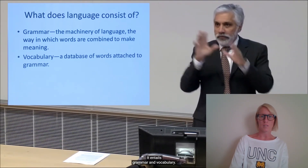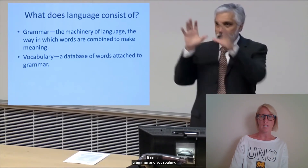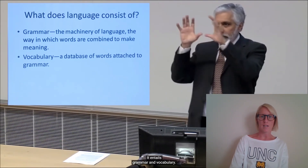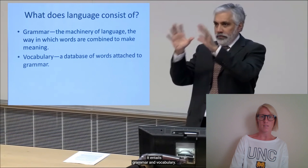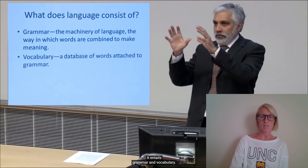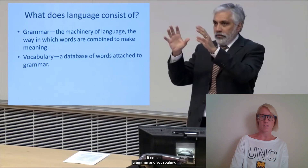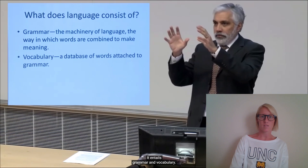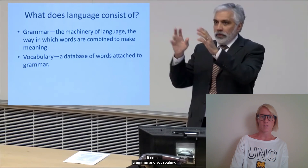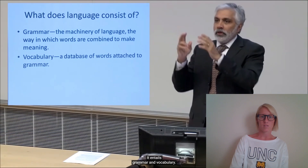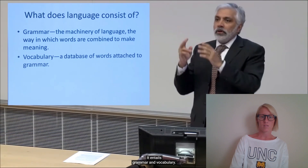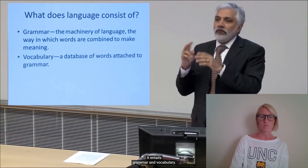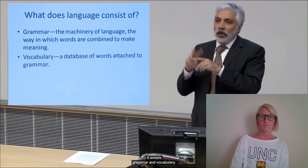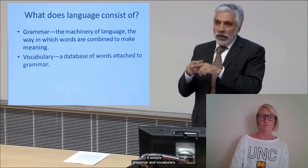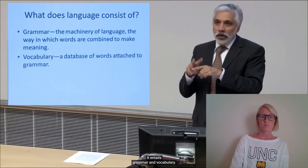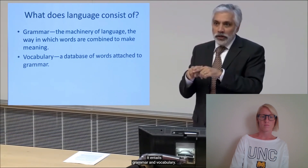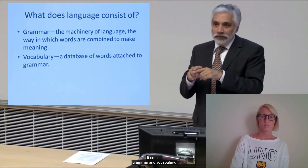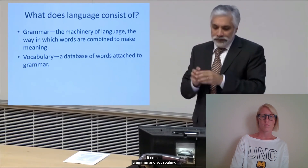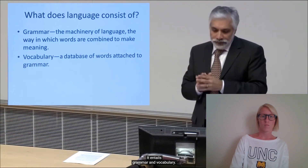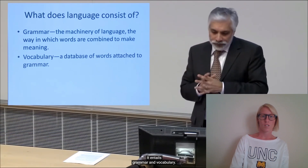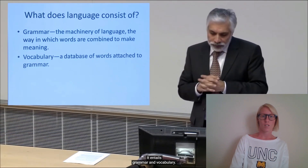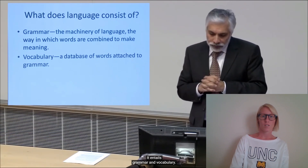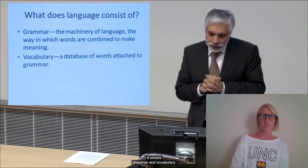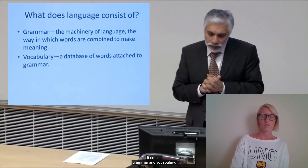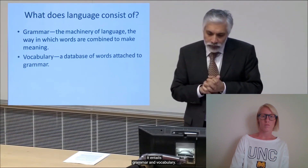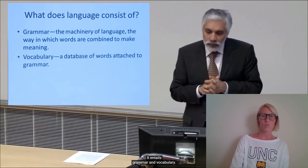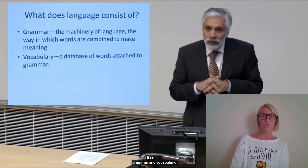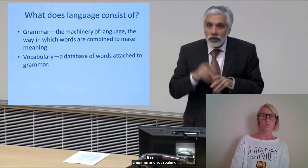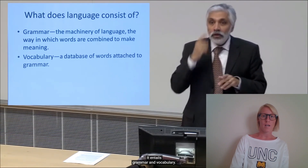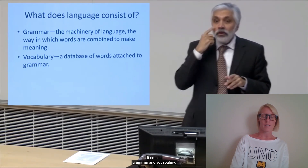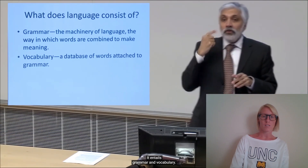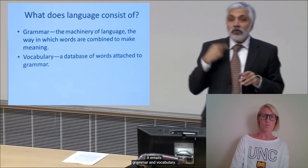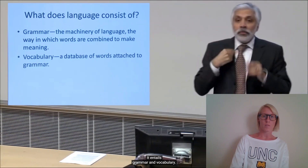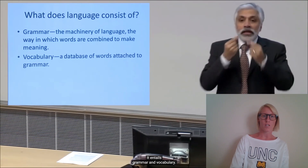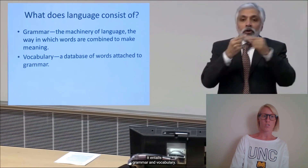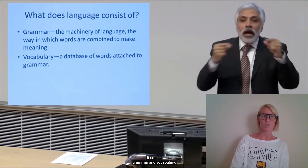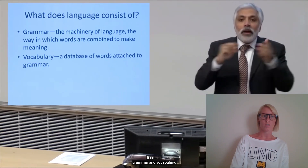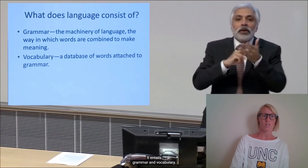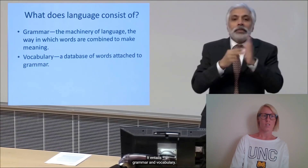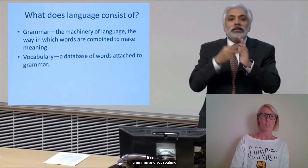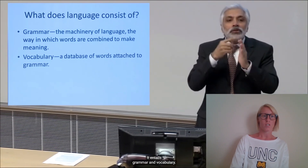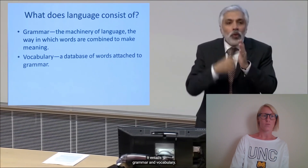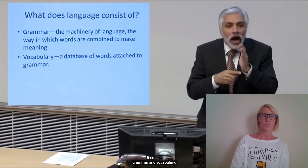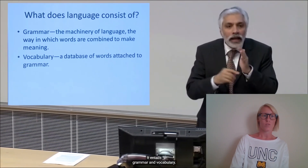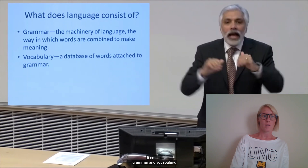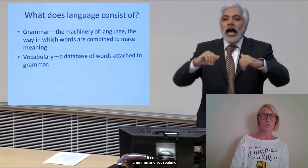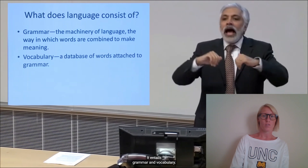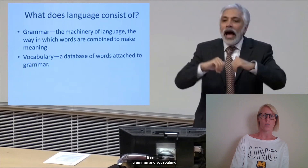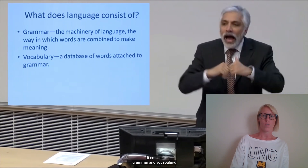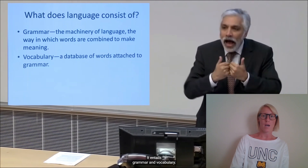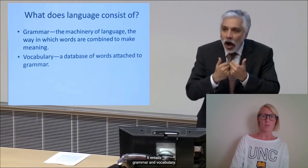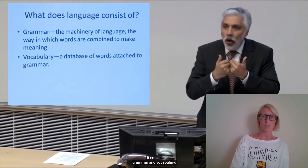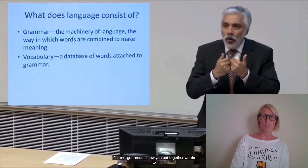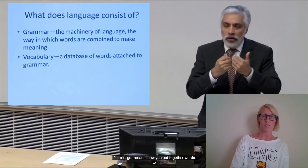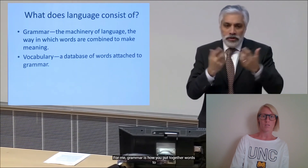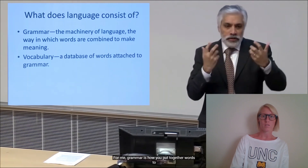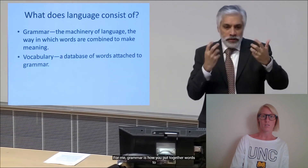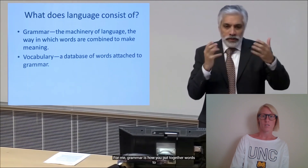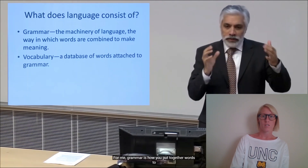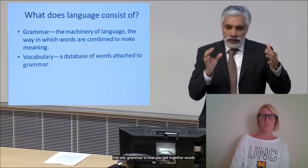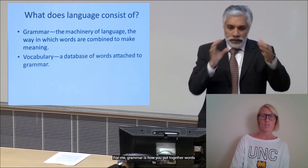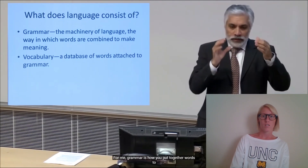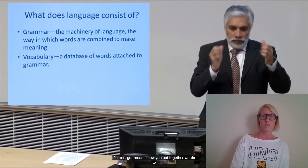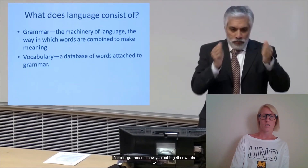It entails grammar and vocabulary. Full access to communication includes grammar and vocabulary. For